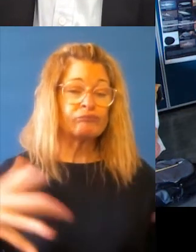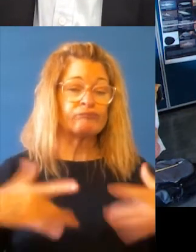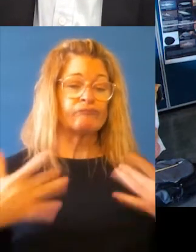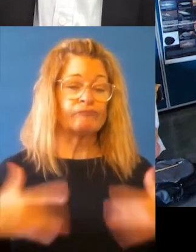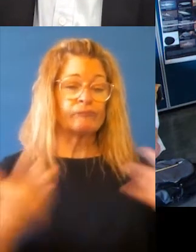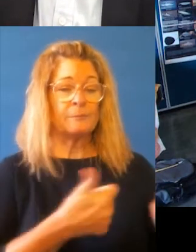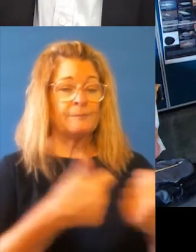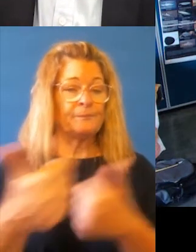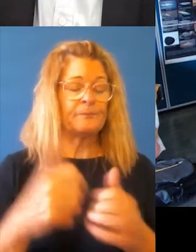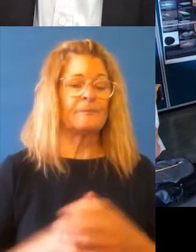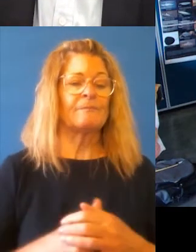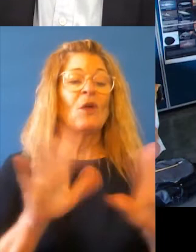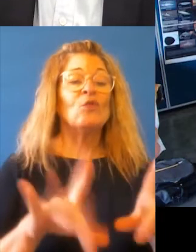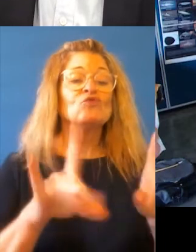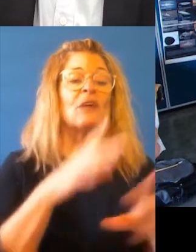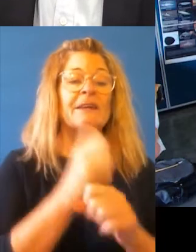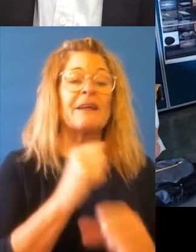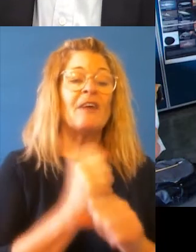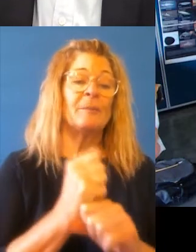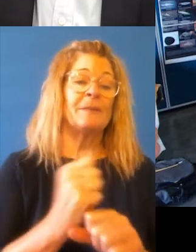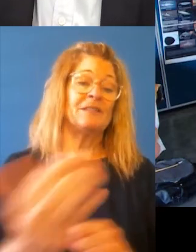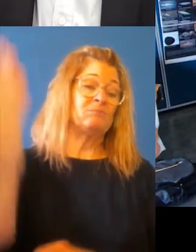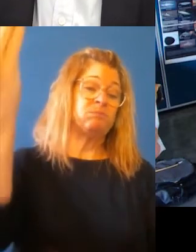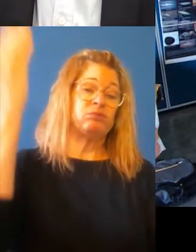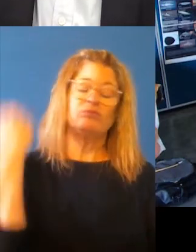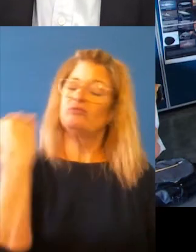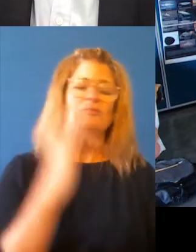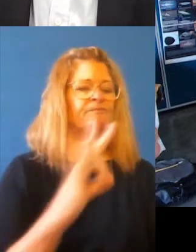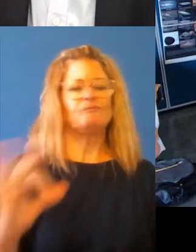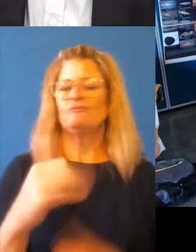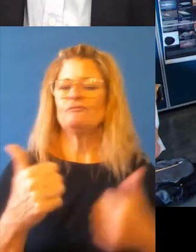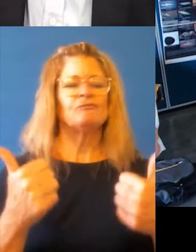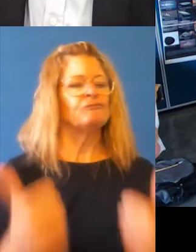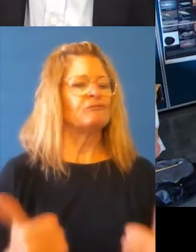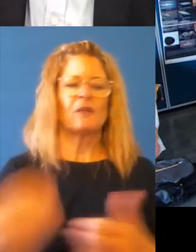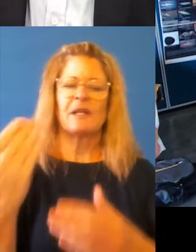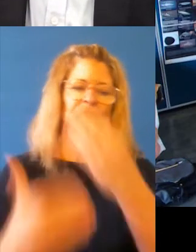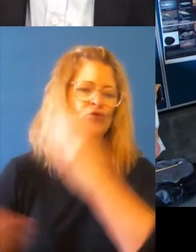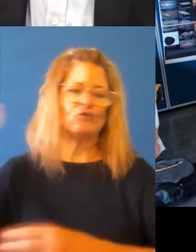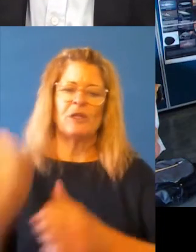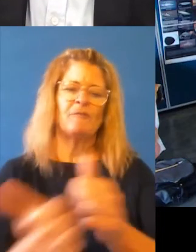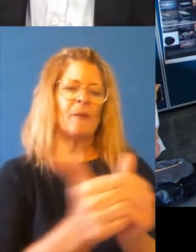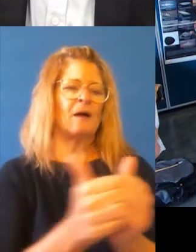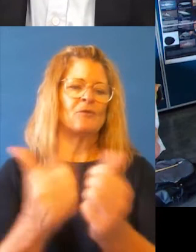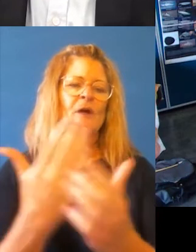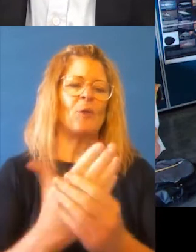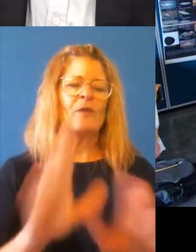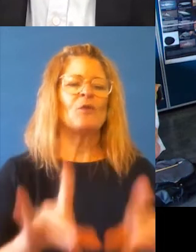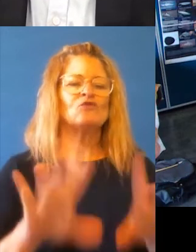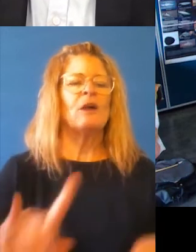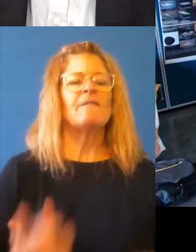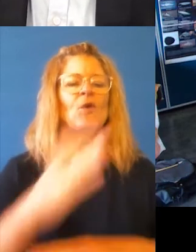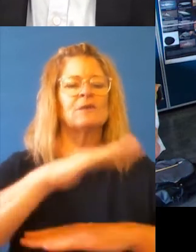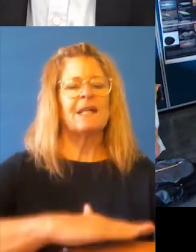a positive history of partnering with Australia's First Nations peoples. Their role has